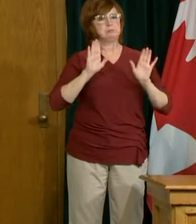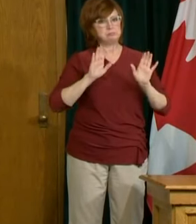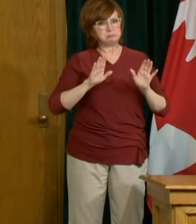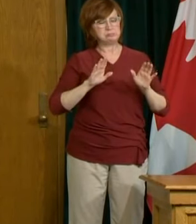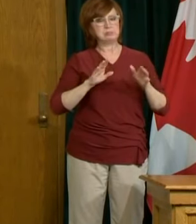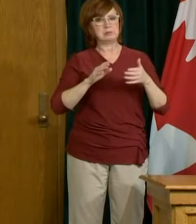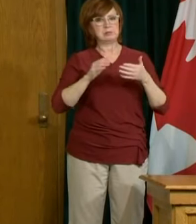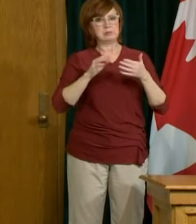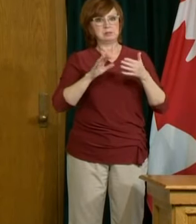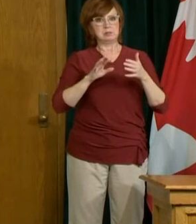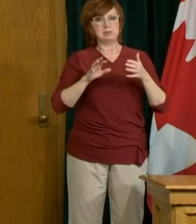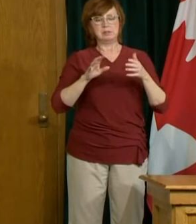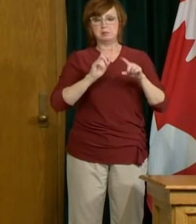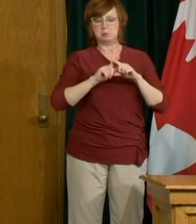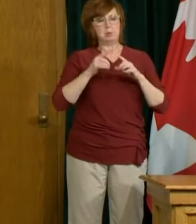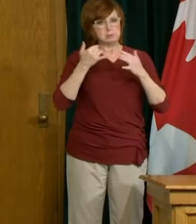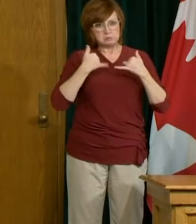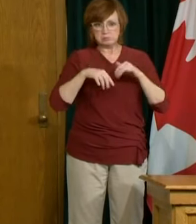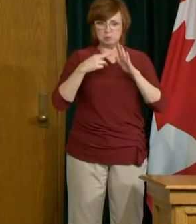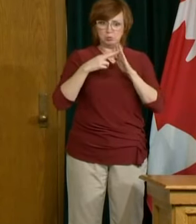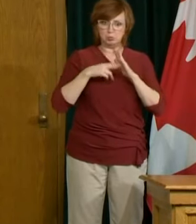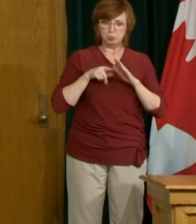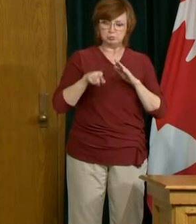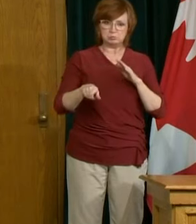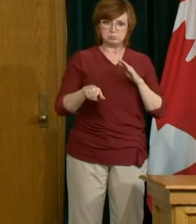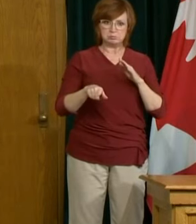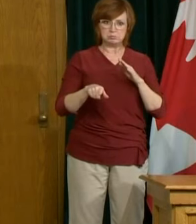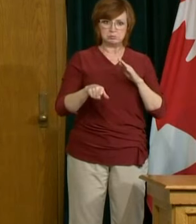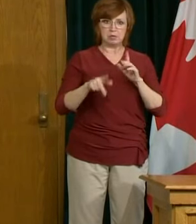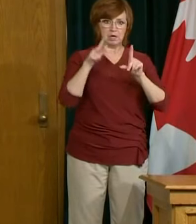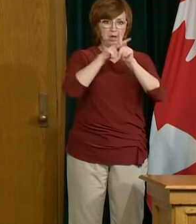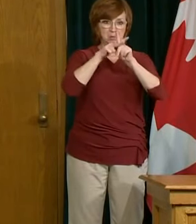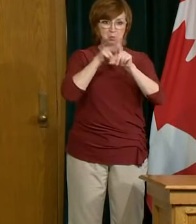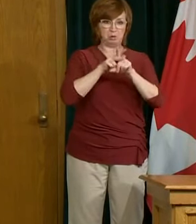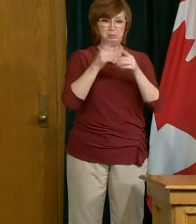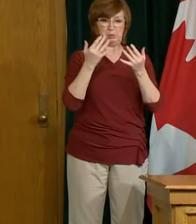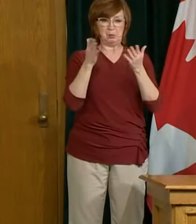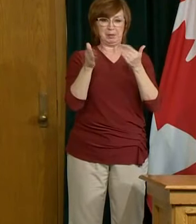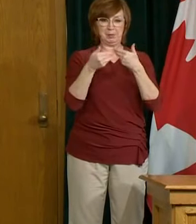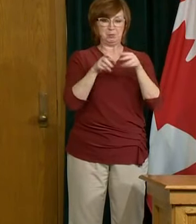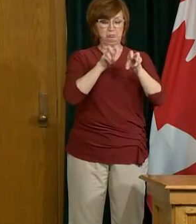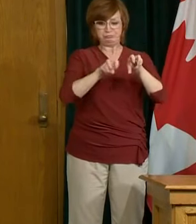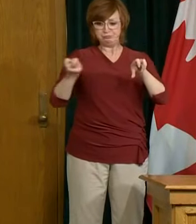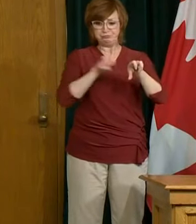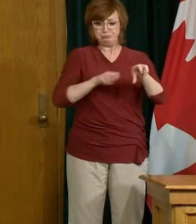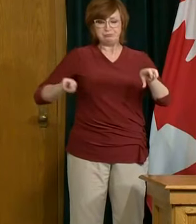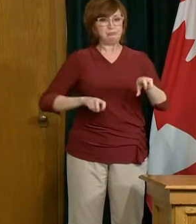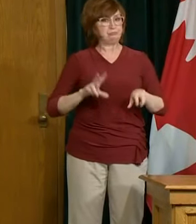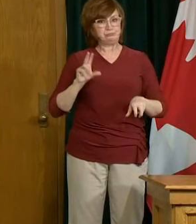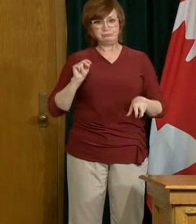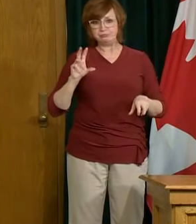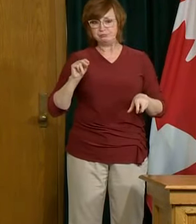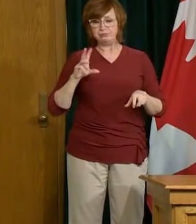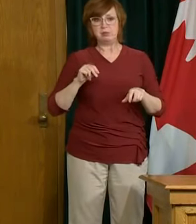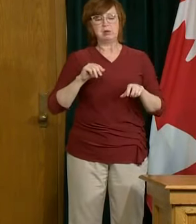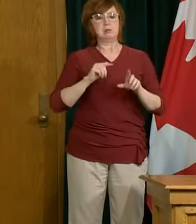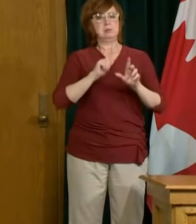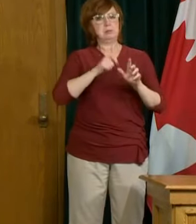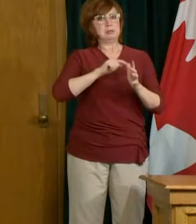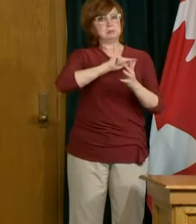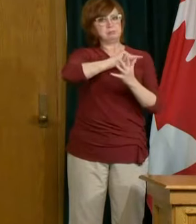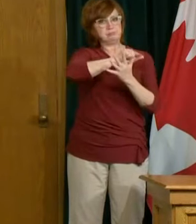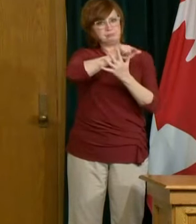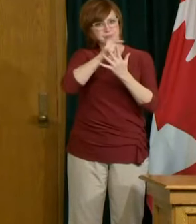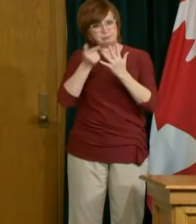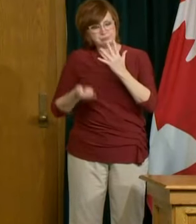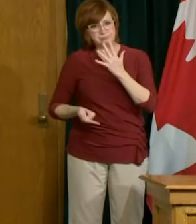the waiting area. And as phase two starts, again, observing the same discipline when we go shopping, not